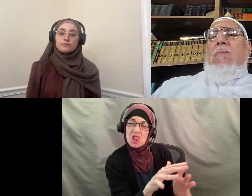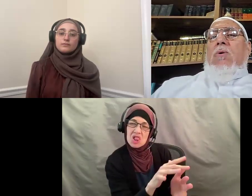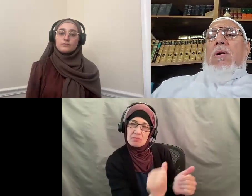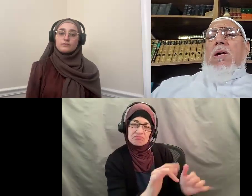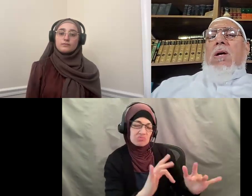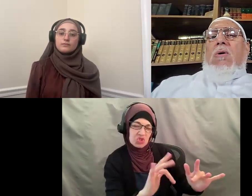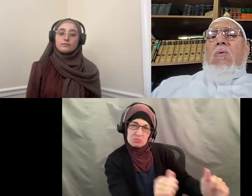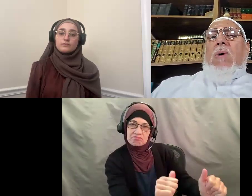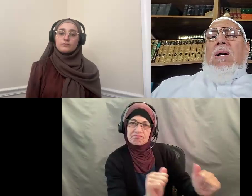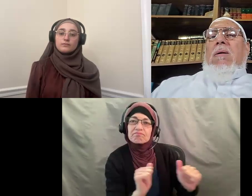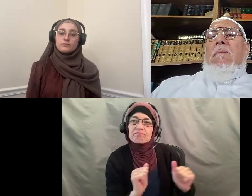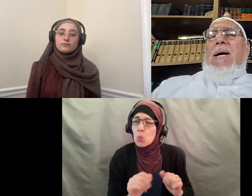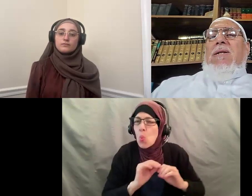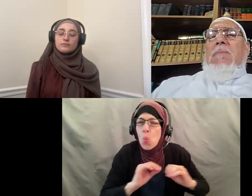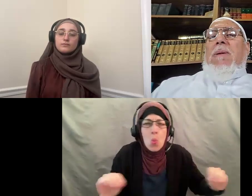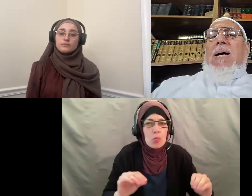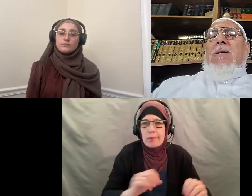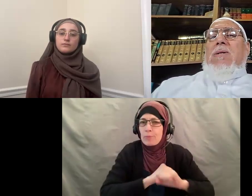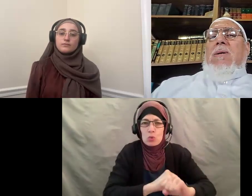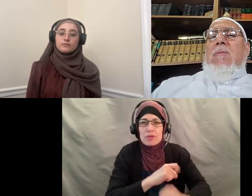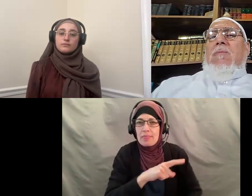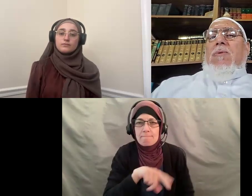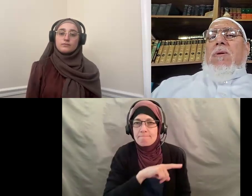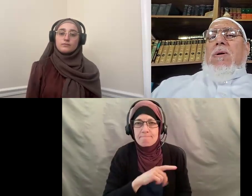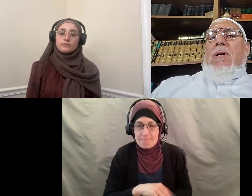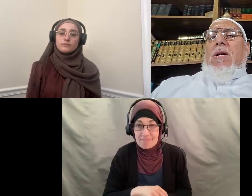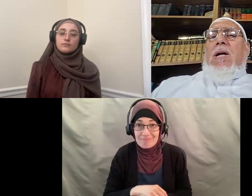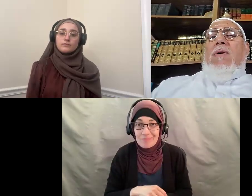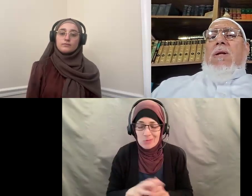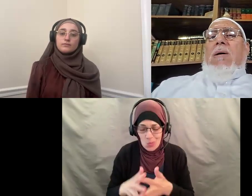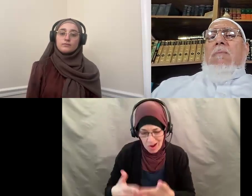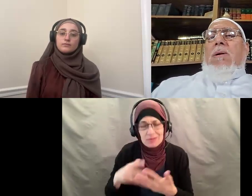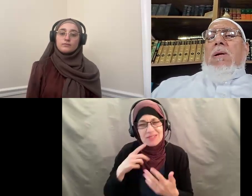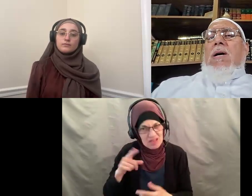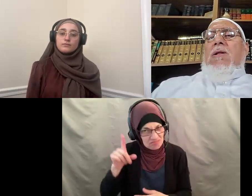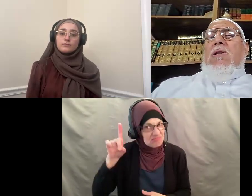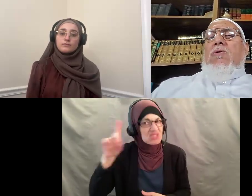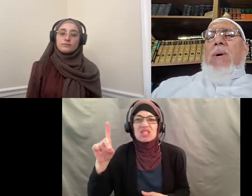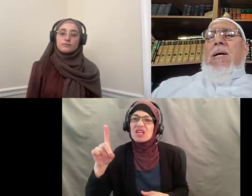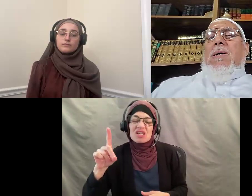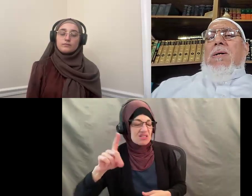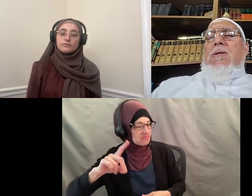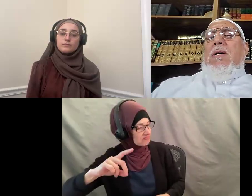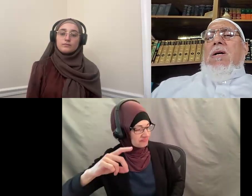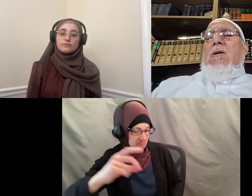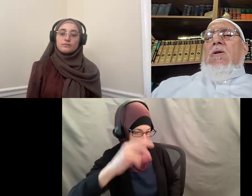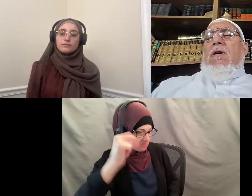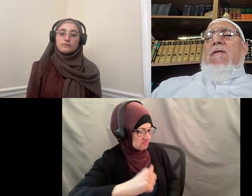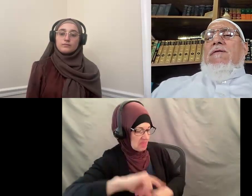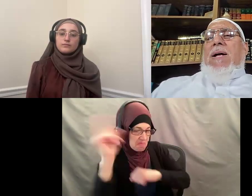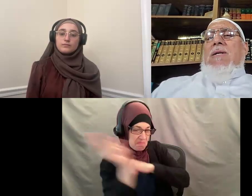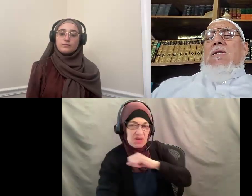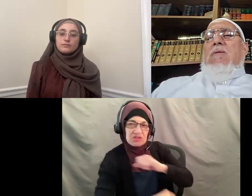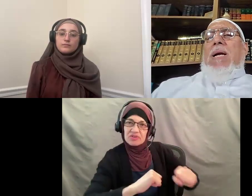against them only one mighty blast, leaving them like the twins